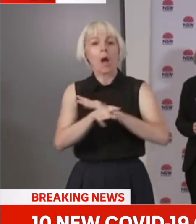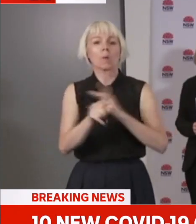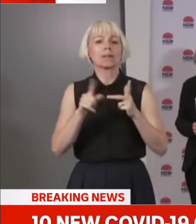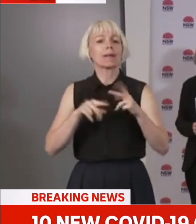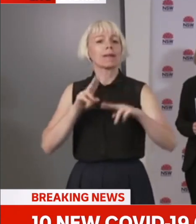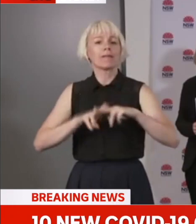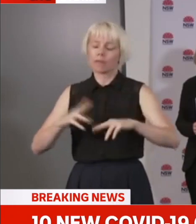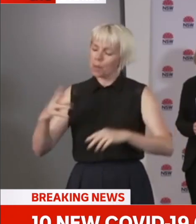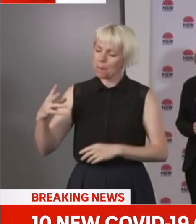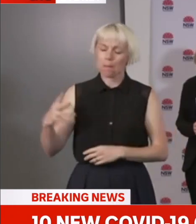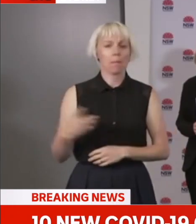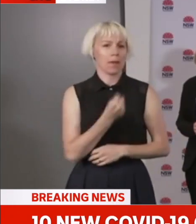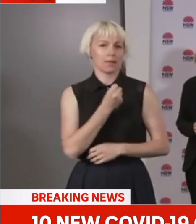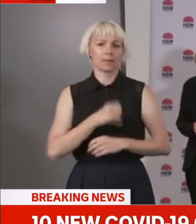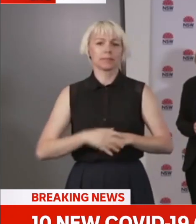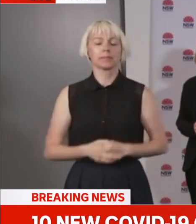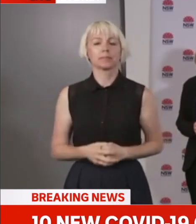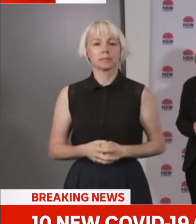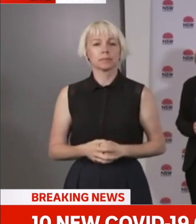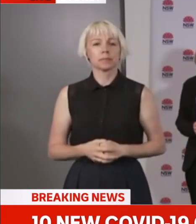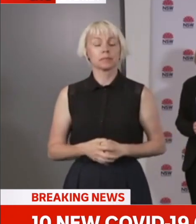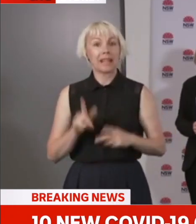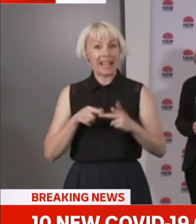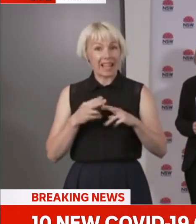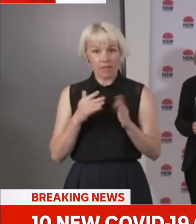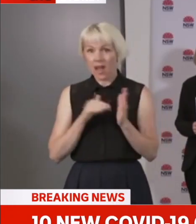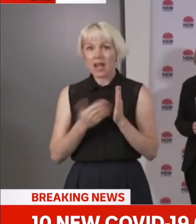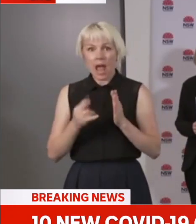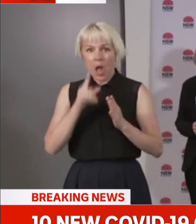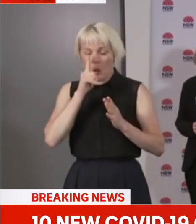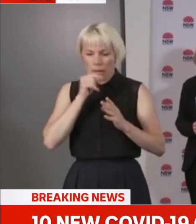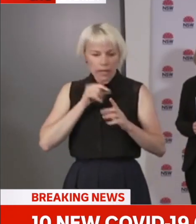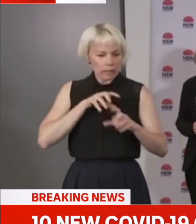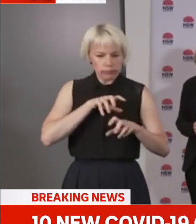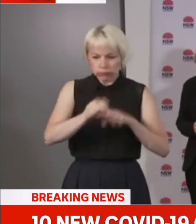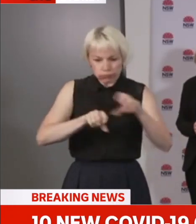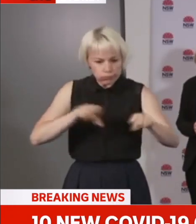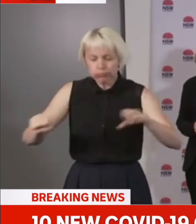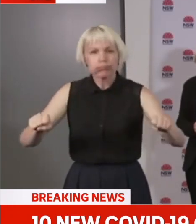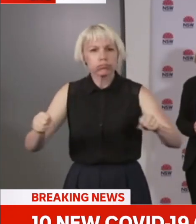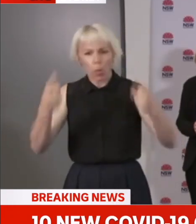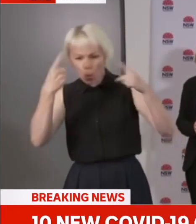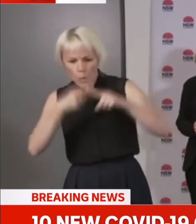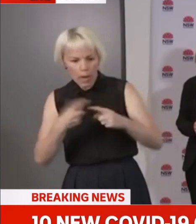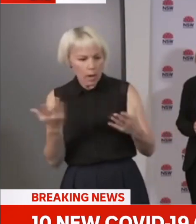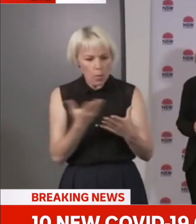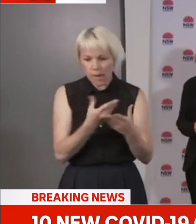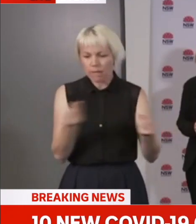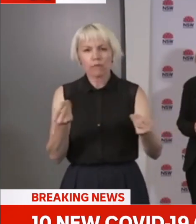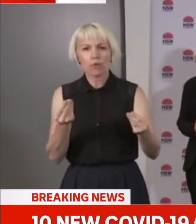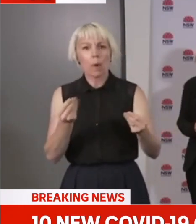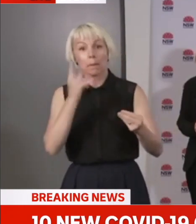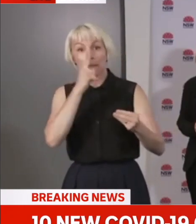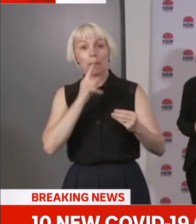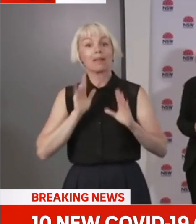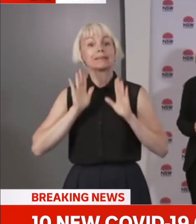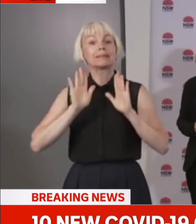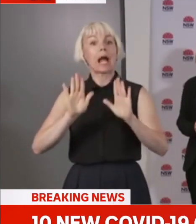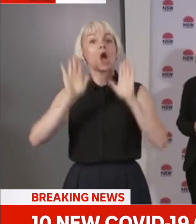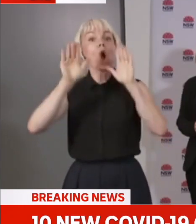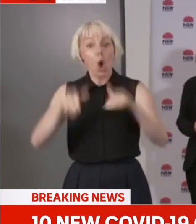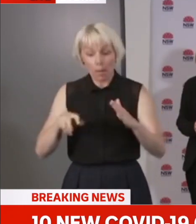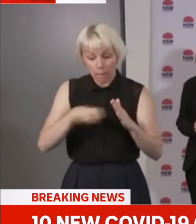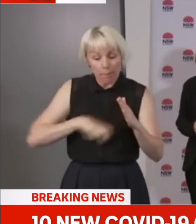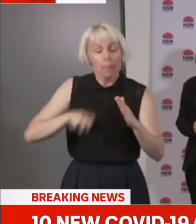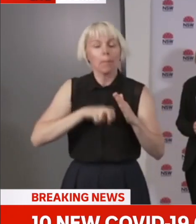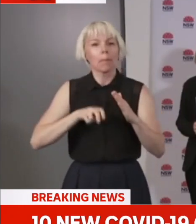necessary activity. And if we get on top of this in the next 2 or 3 days, all of us will be able to have a much better Christmas. But if we don't